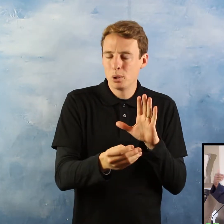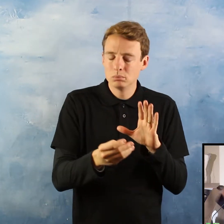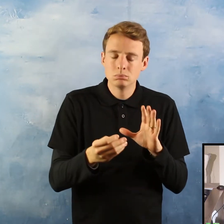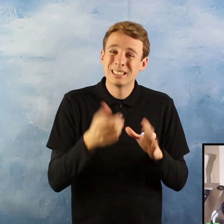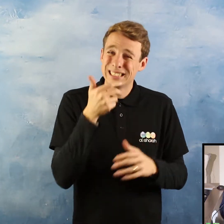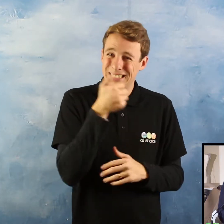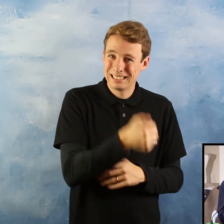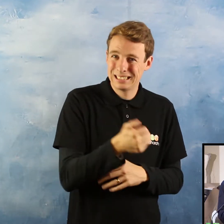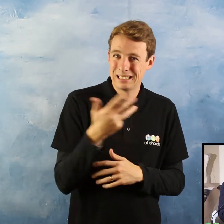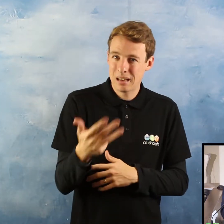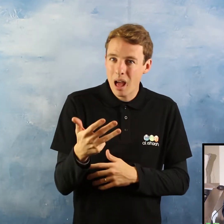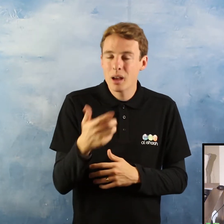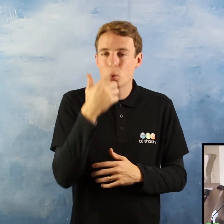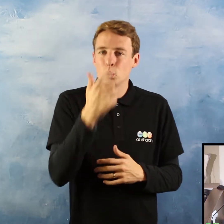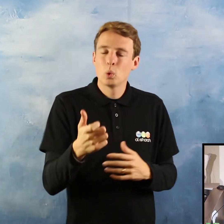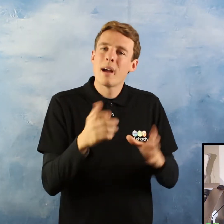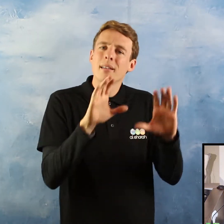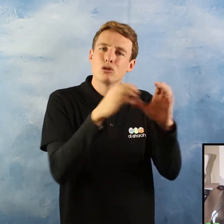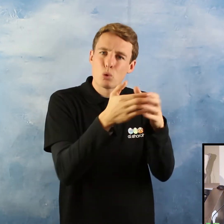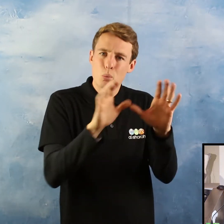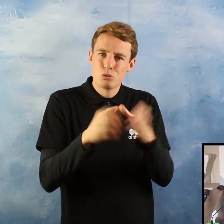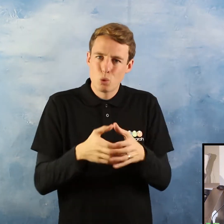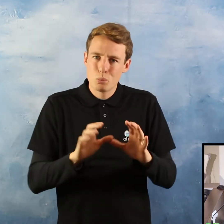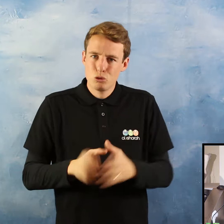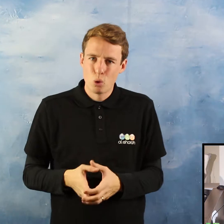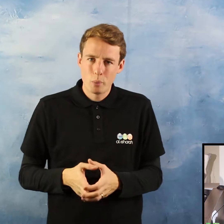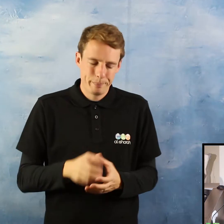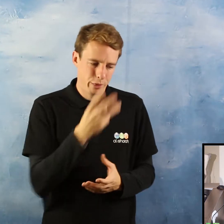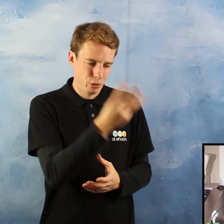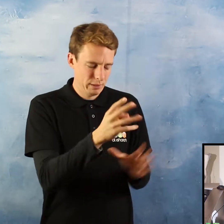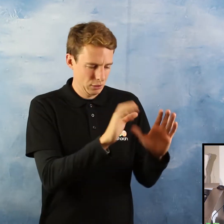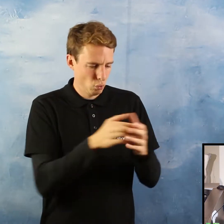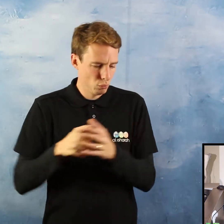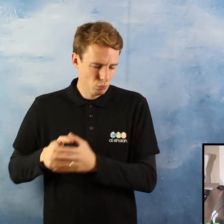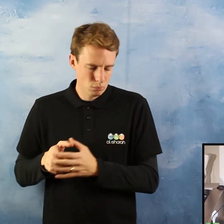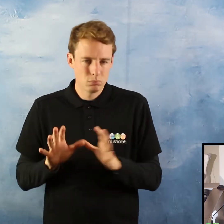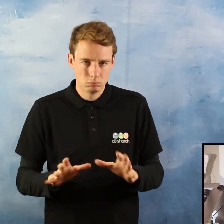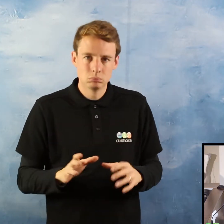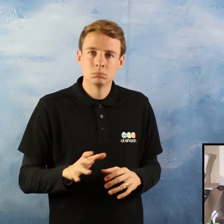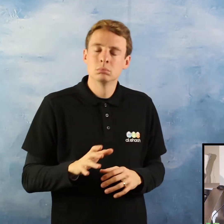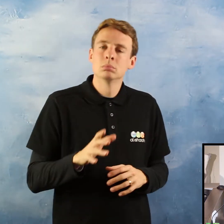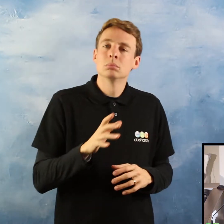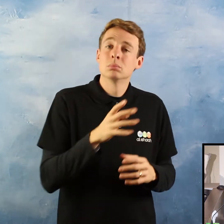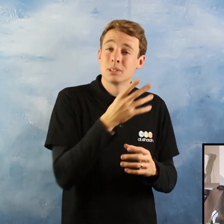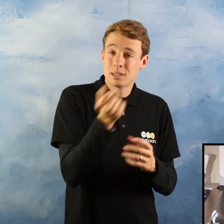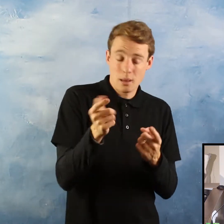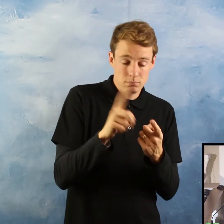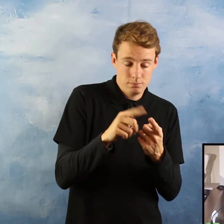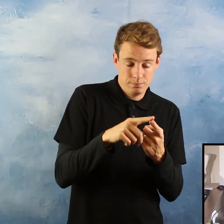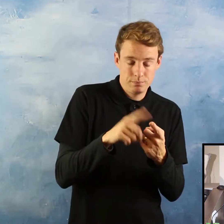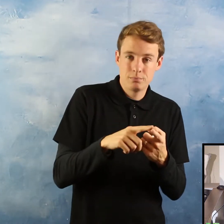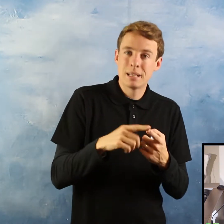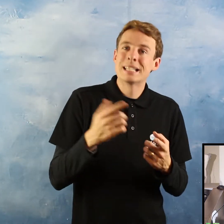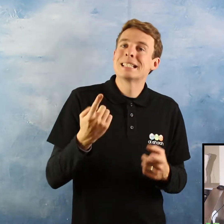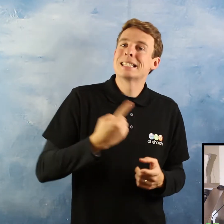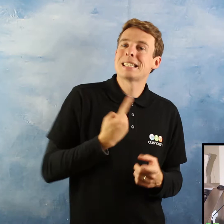categorize them into three. And I found that some of them to protect us from self-harm.